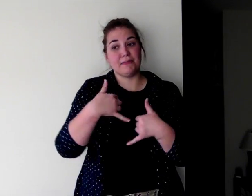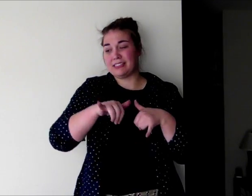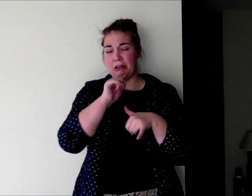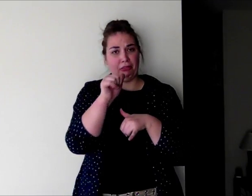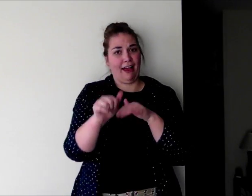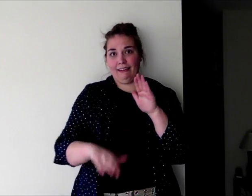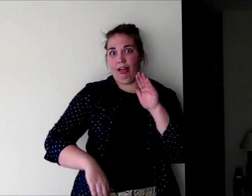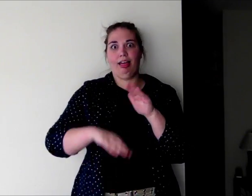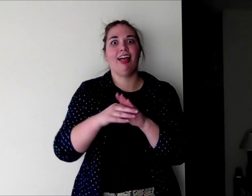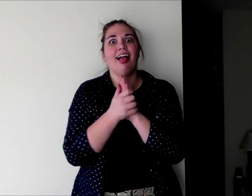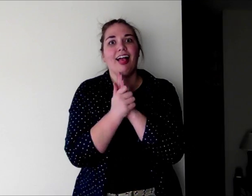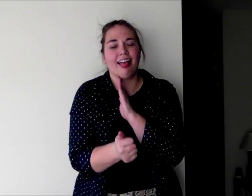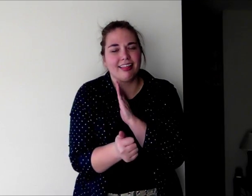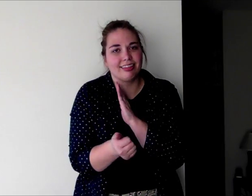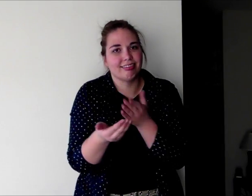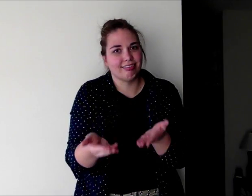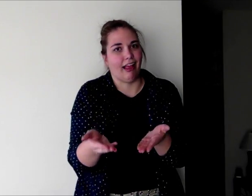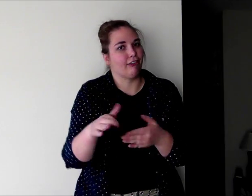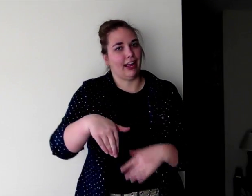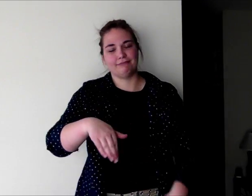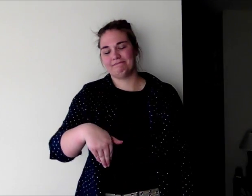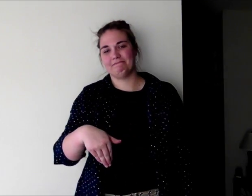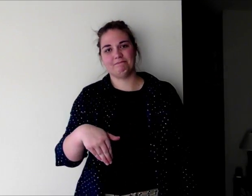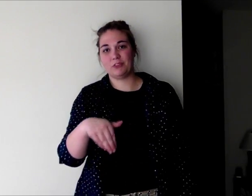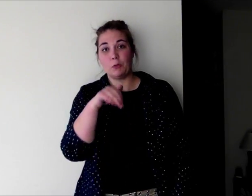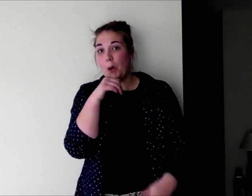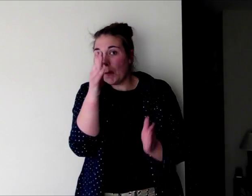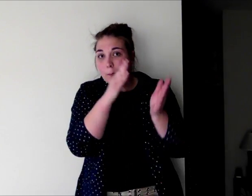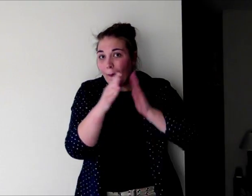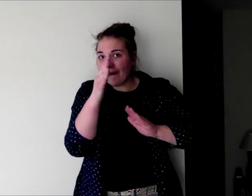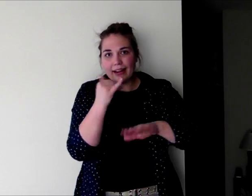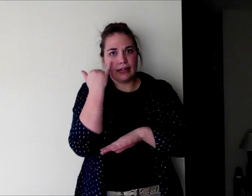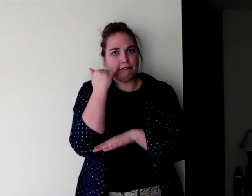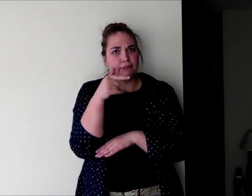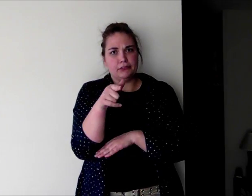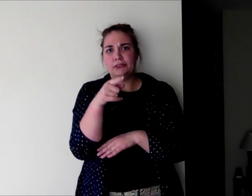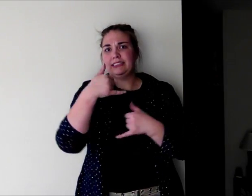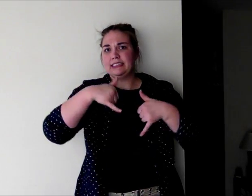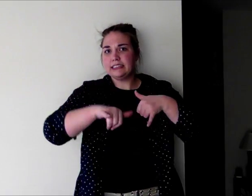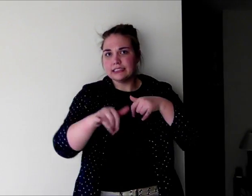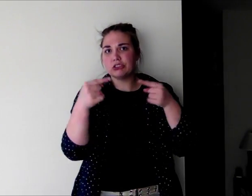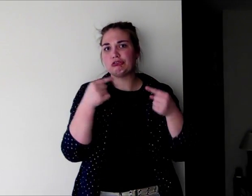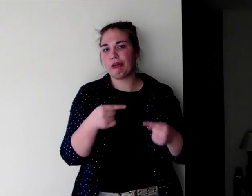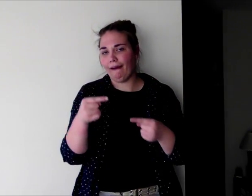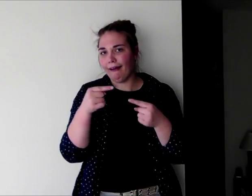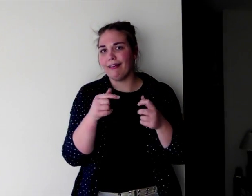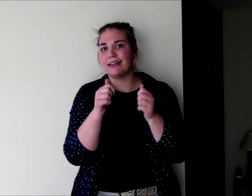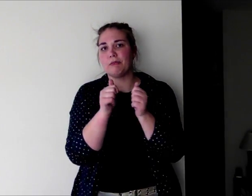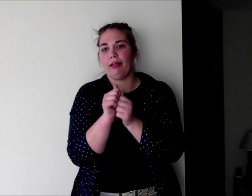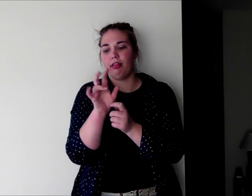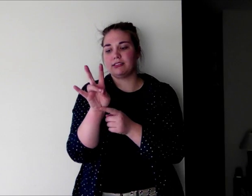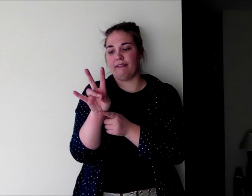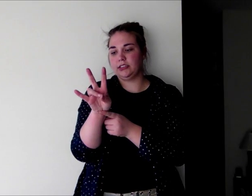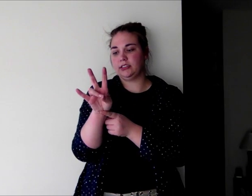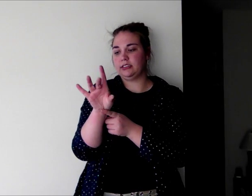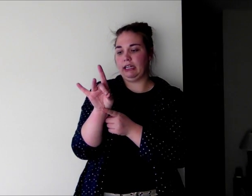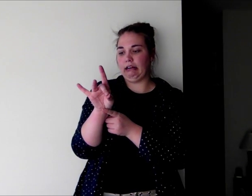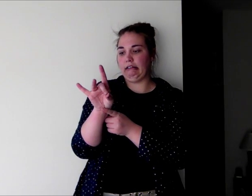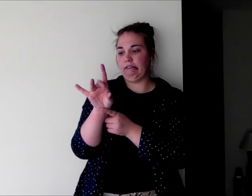So it requires a lot of practice, and I'm not even up to skill yet. So don't worry if you're struggling